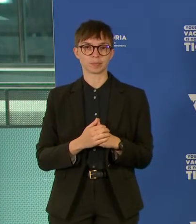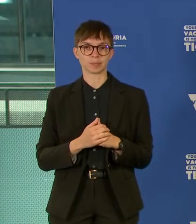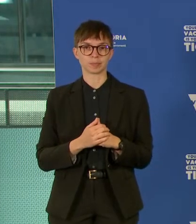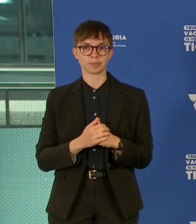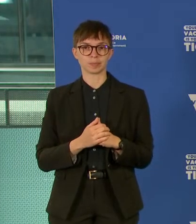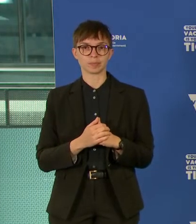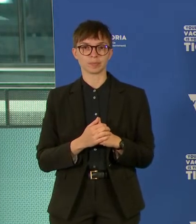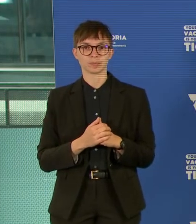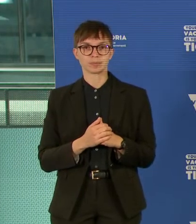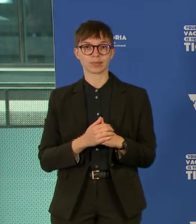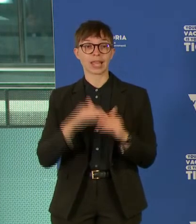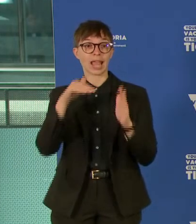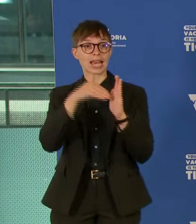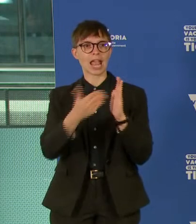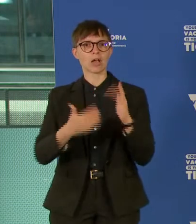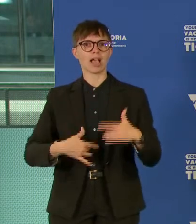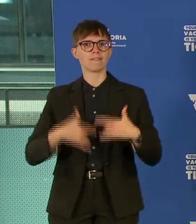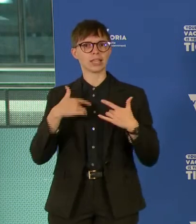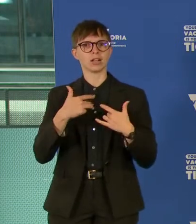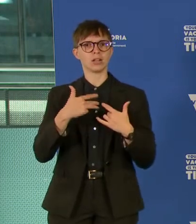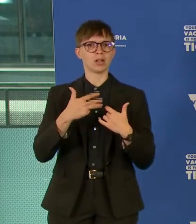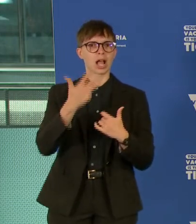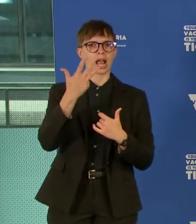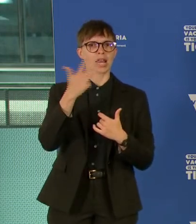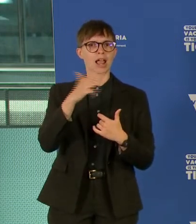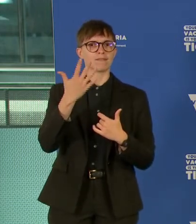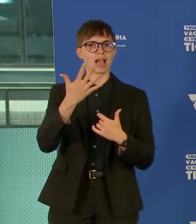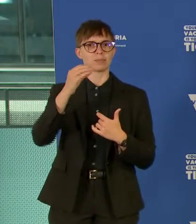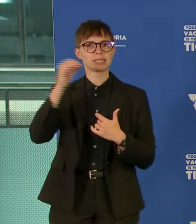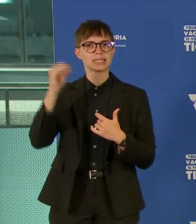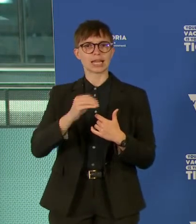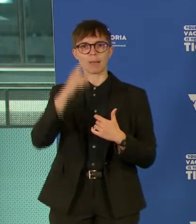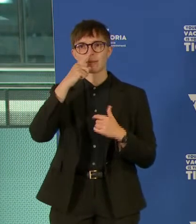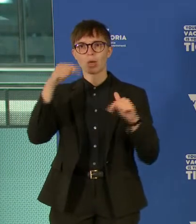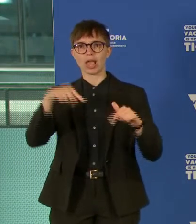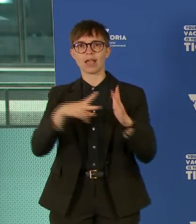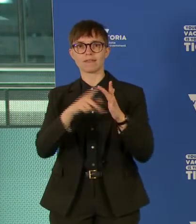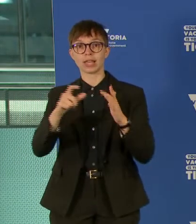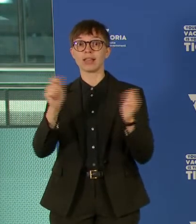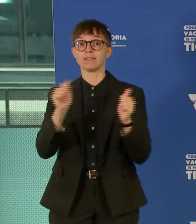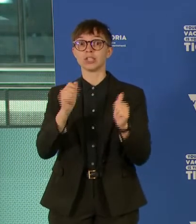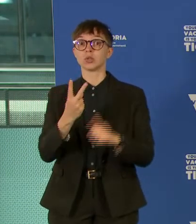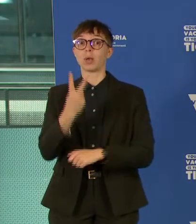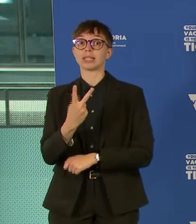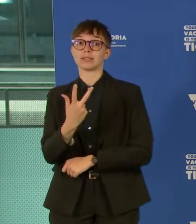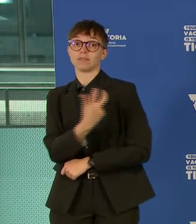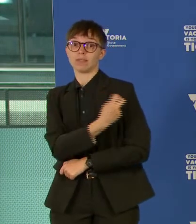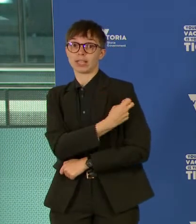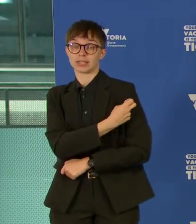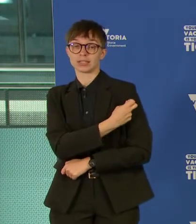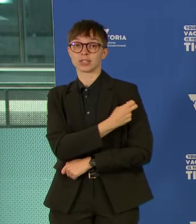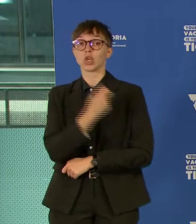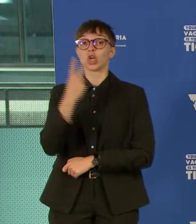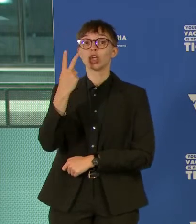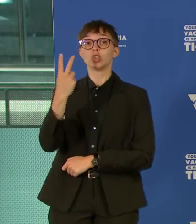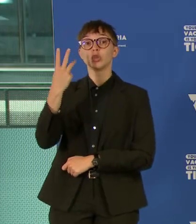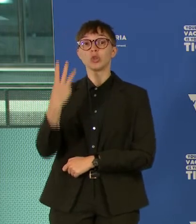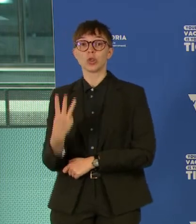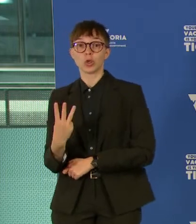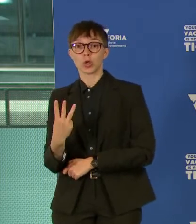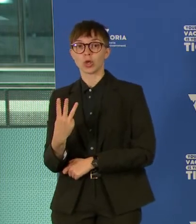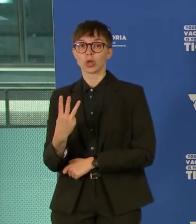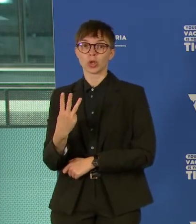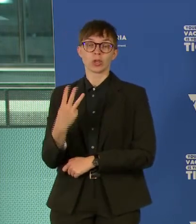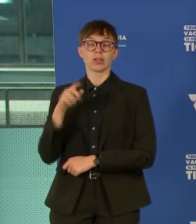essentially on 95%, being double vaccinated. We've got 2/3 who are triple vaccinated. Indeed, amongst those who are eligible, because some